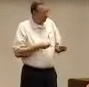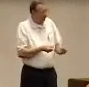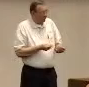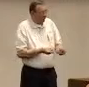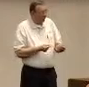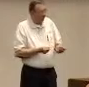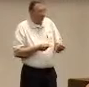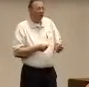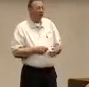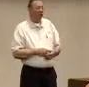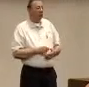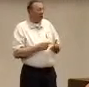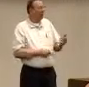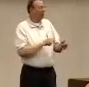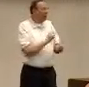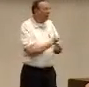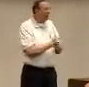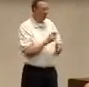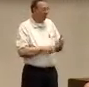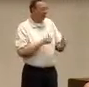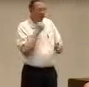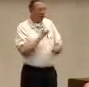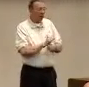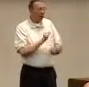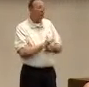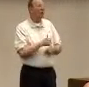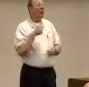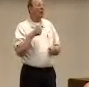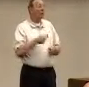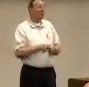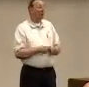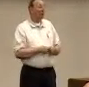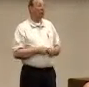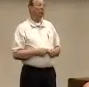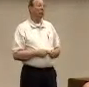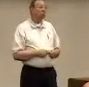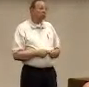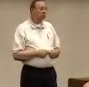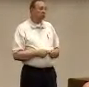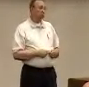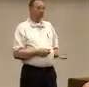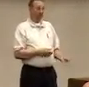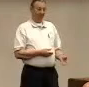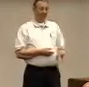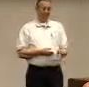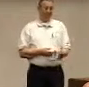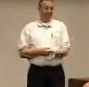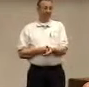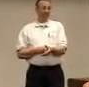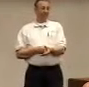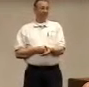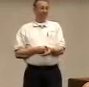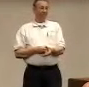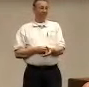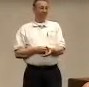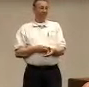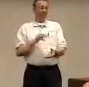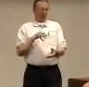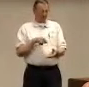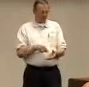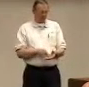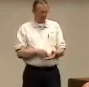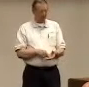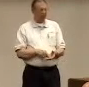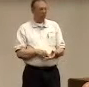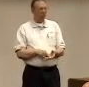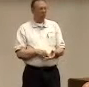us, what did work and didn't work. And I remember handing that with just full pride. And I remember one of our mentors